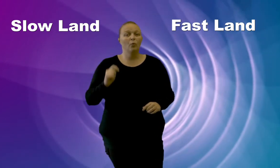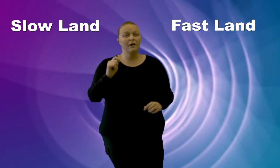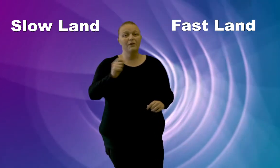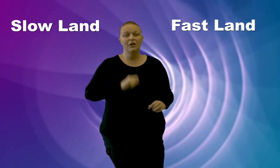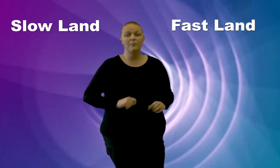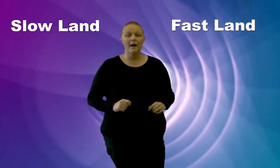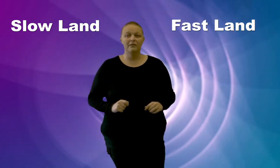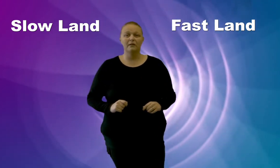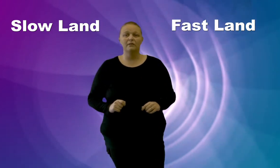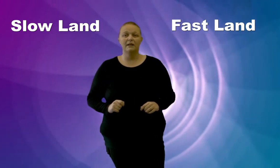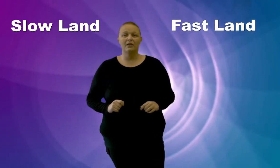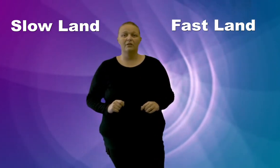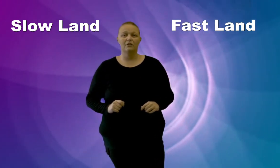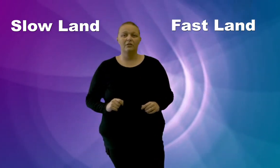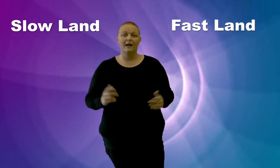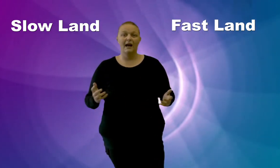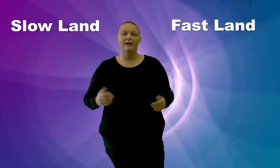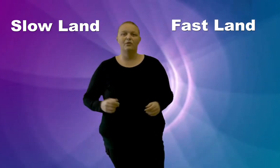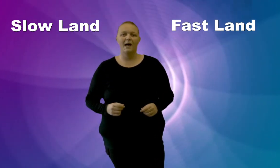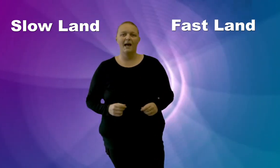one of your little popsicle stick characters out of your bag.